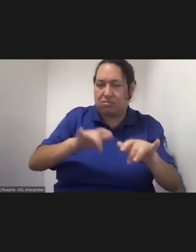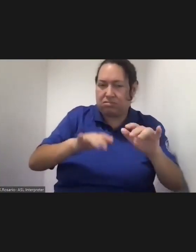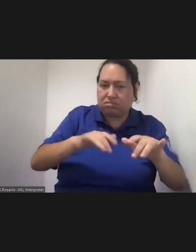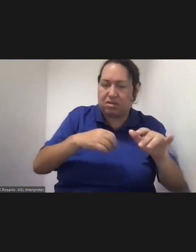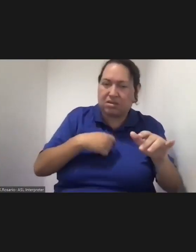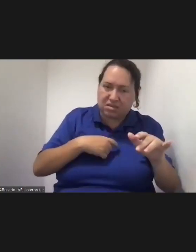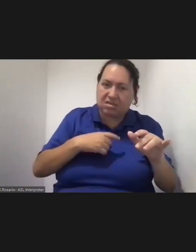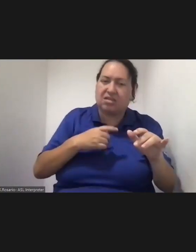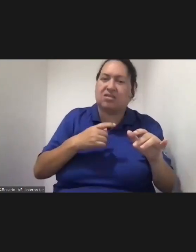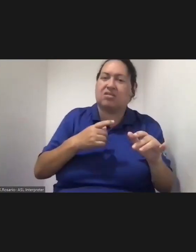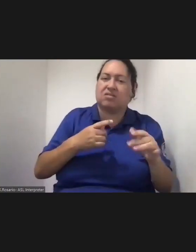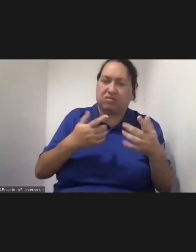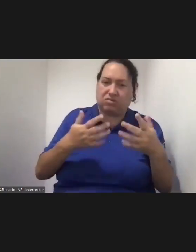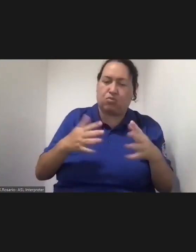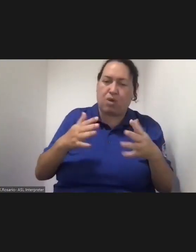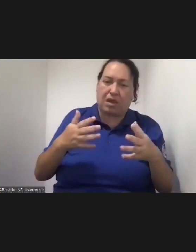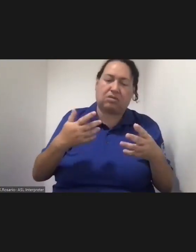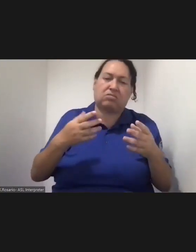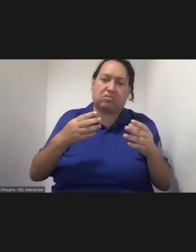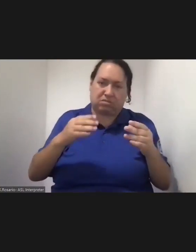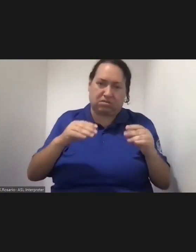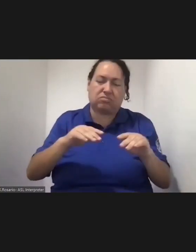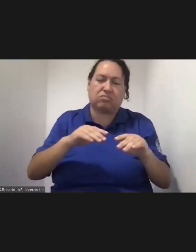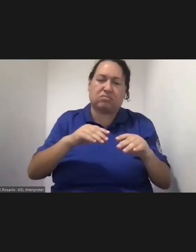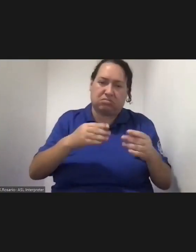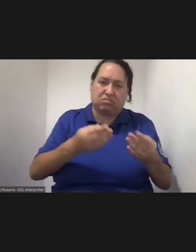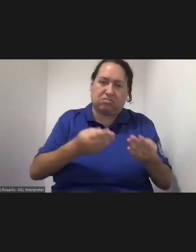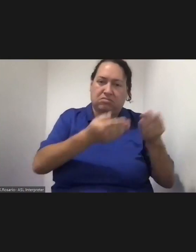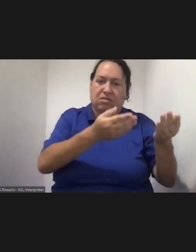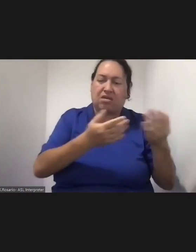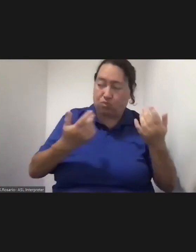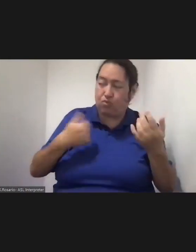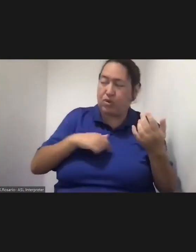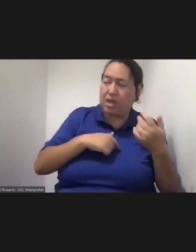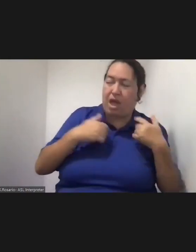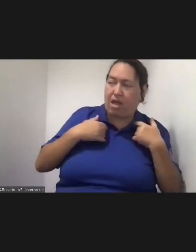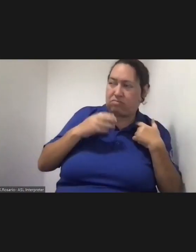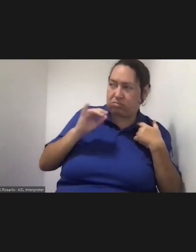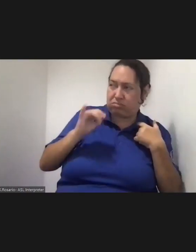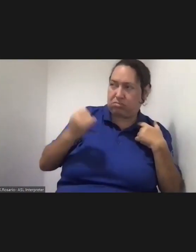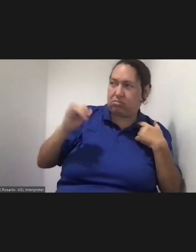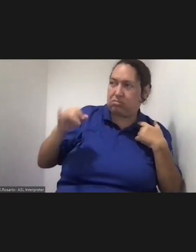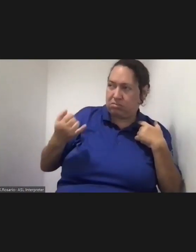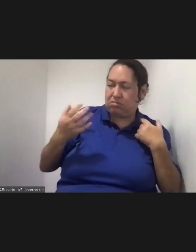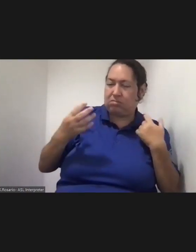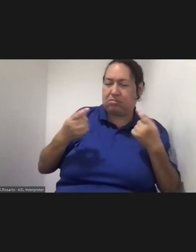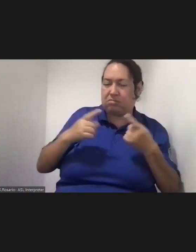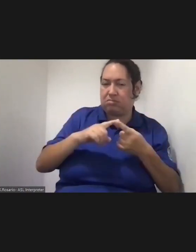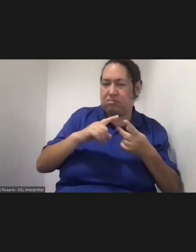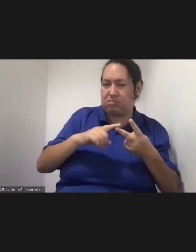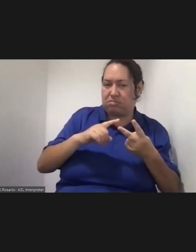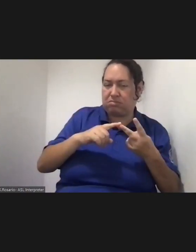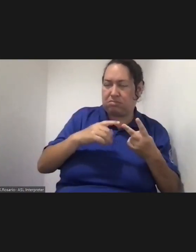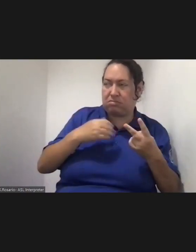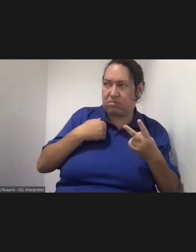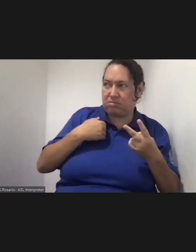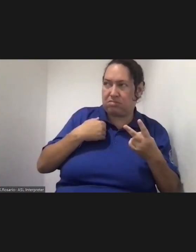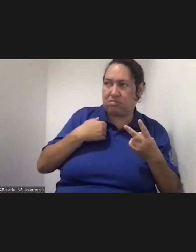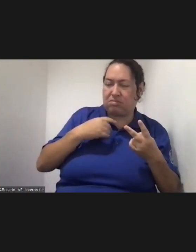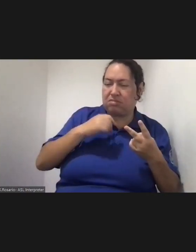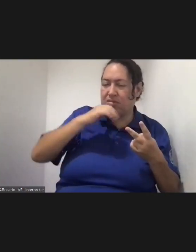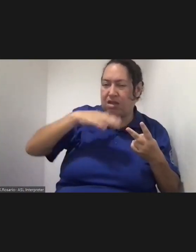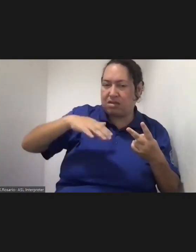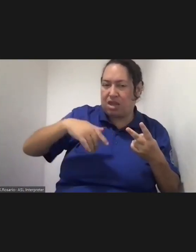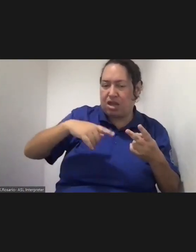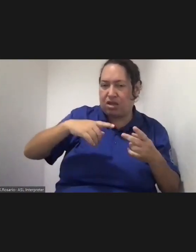pause was issued. And so at this point, we do have Johnson & Johnson. We have the J3 vaccine, but we are not using it. We are still